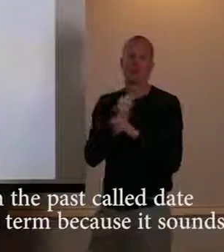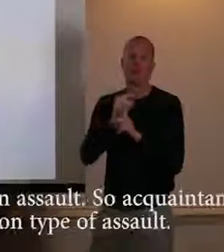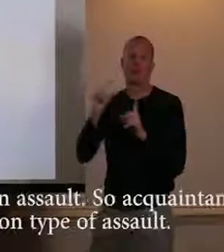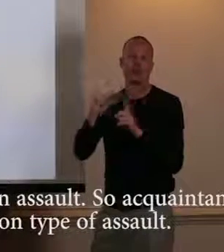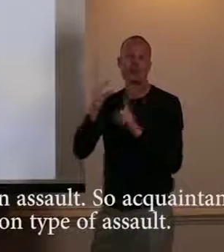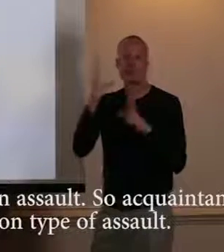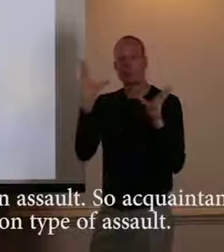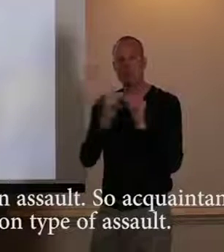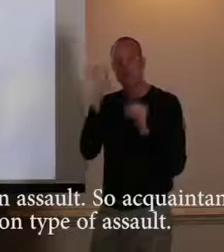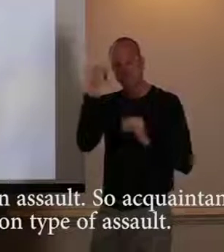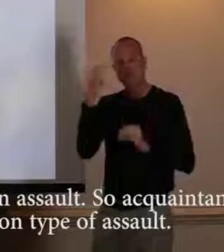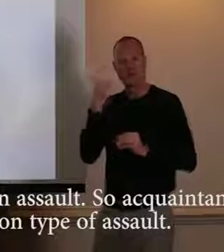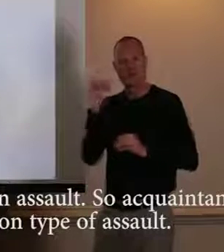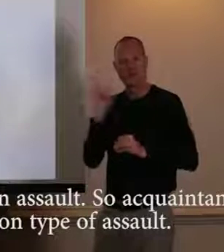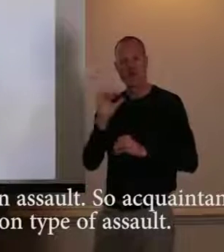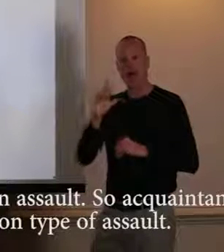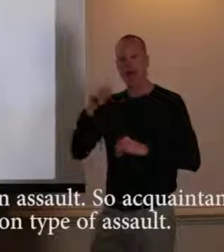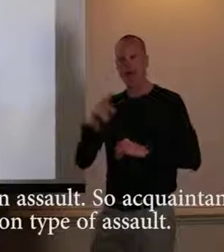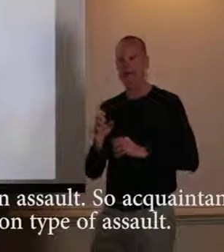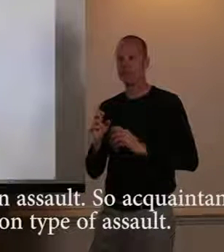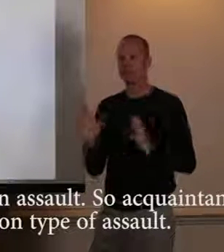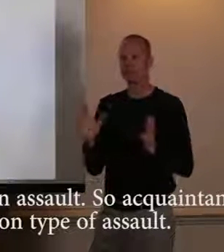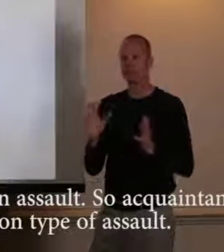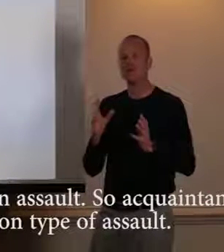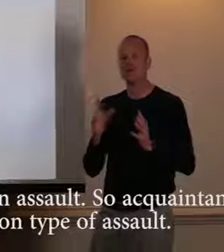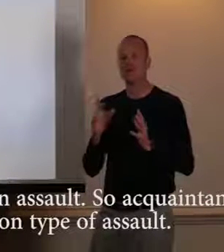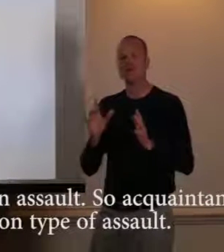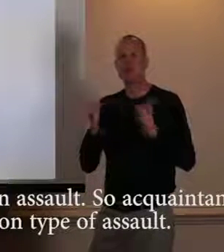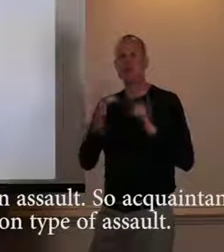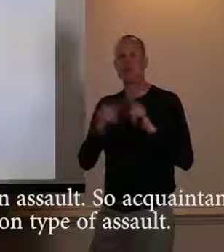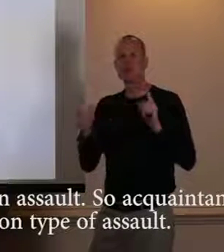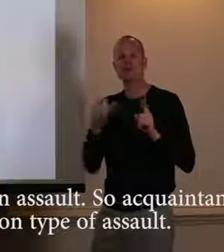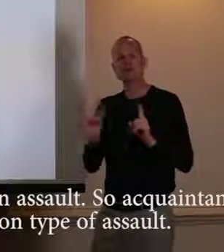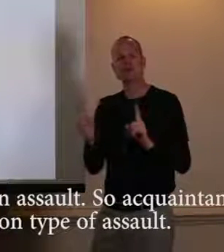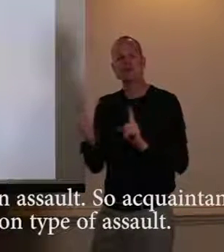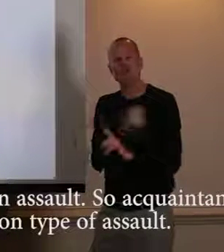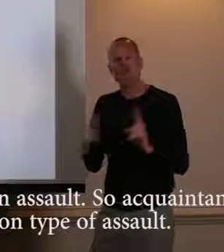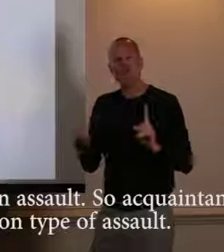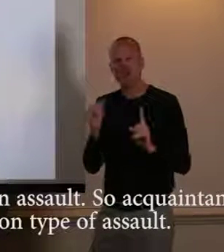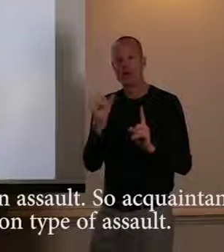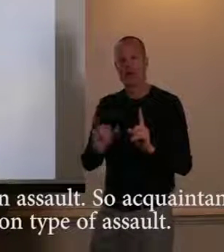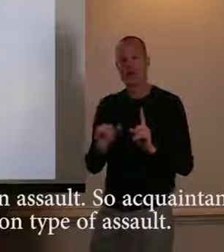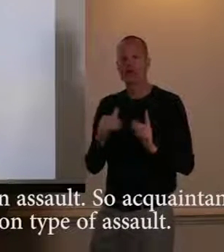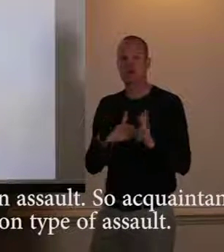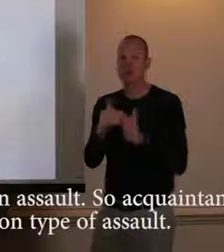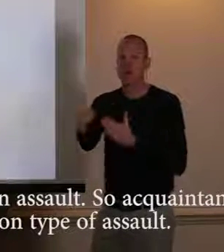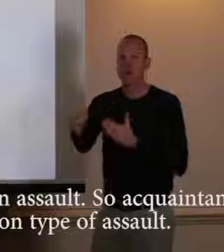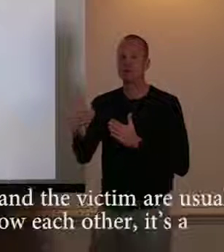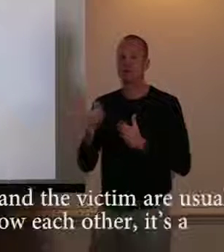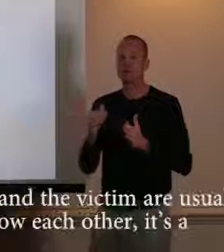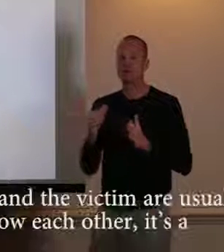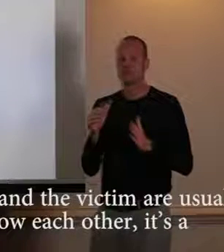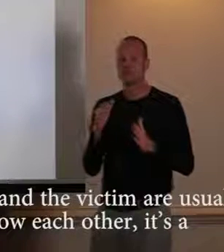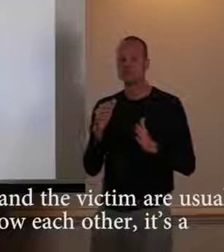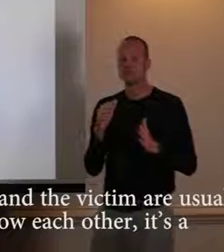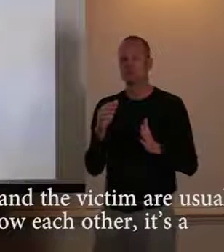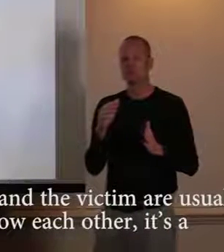like rape light, right? And it's still an assault. So acquaintance rape is by far the most common type of assault. That is when